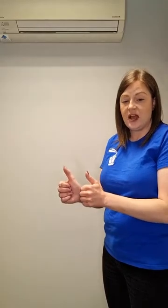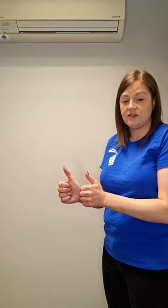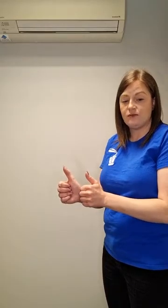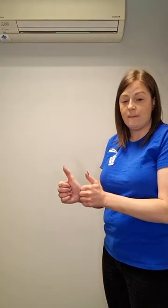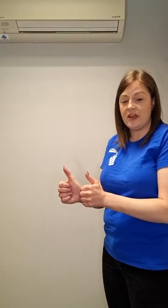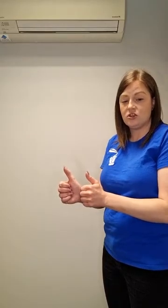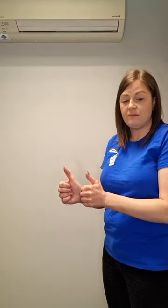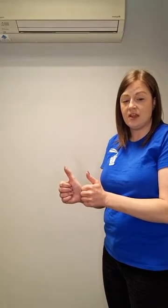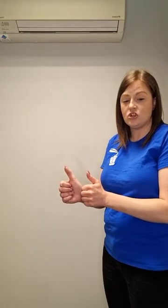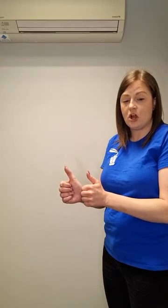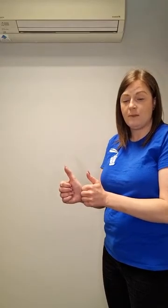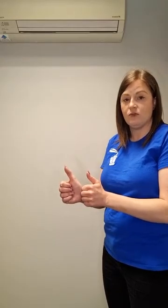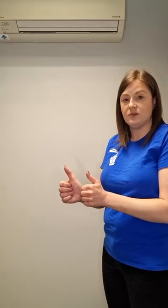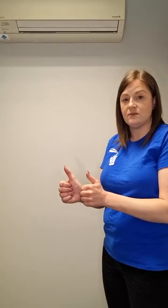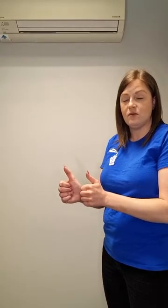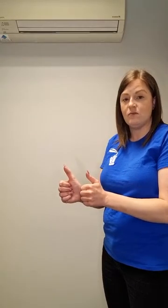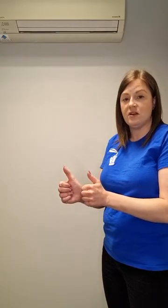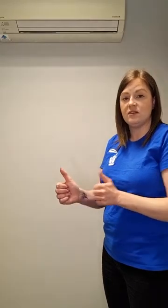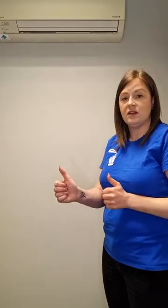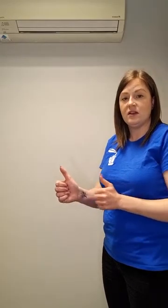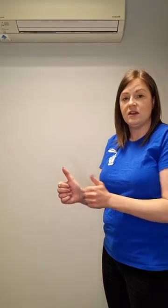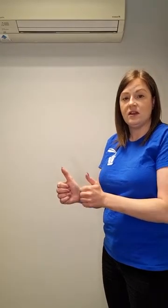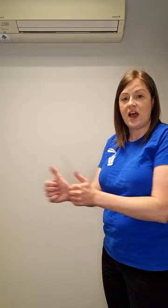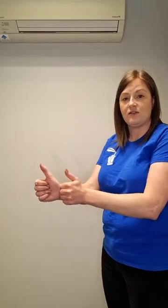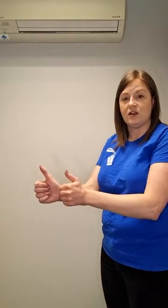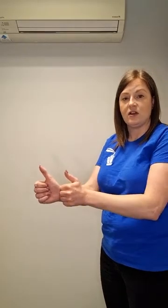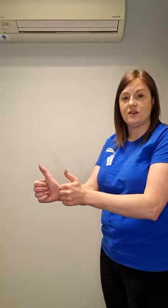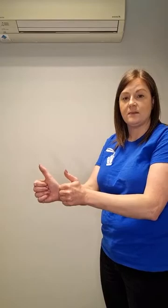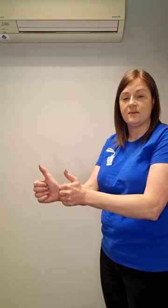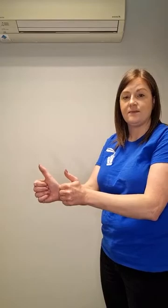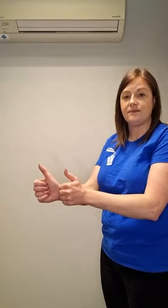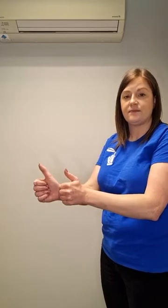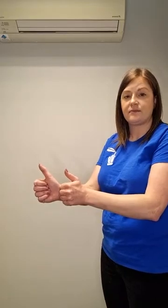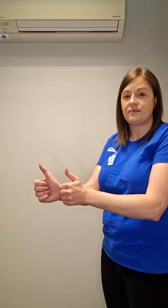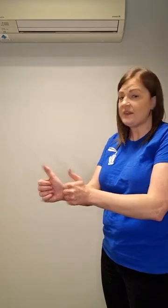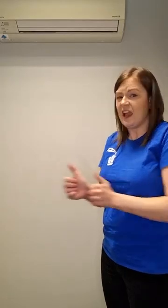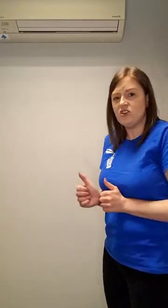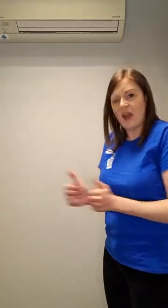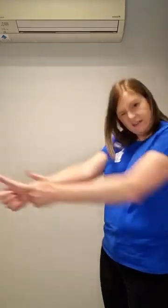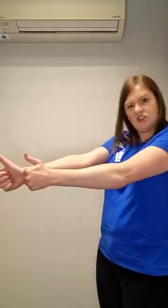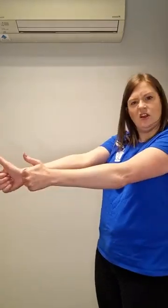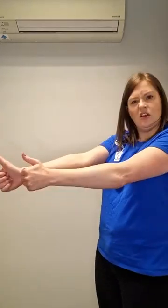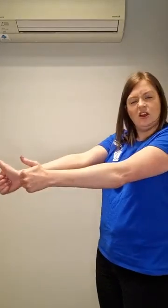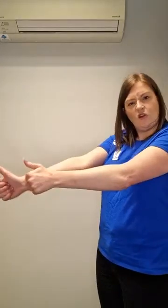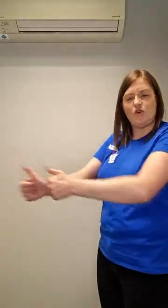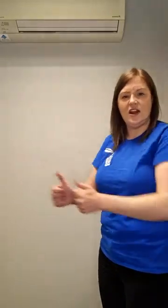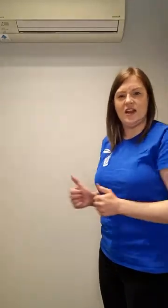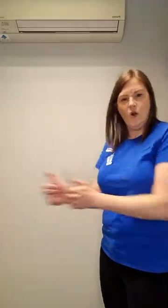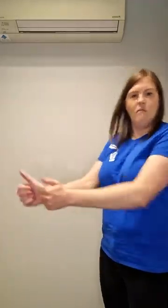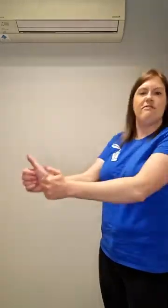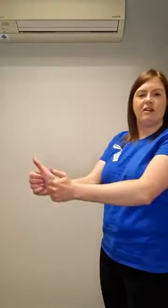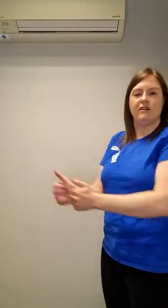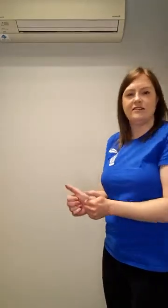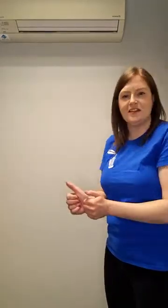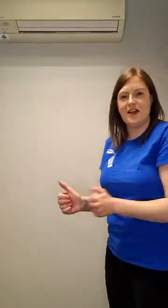hand. Formation makes sharp forwards movement. Advocate. And you don't have to really oomph it across,